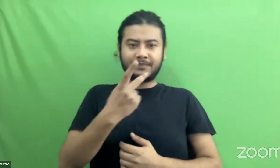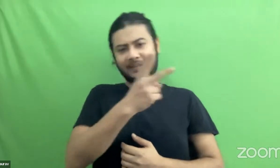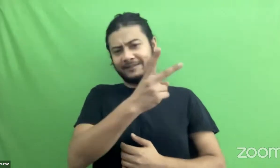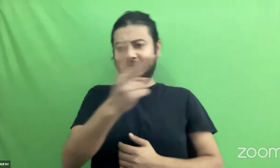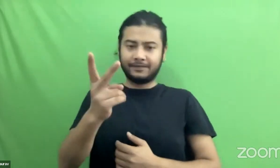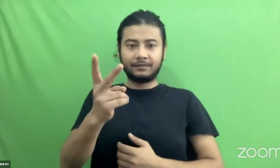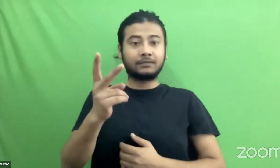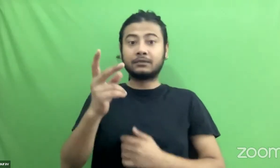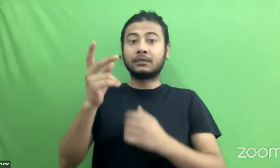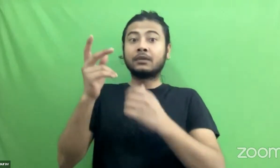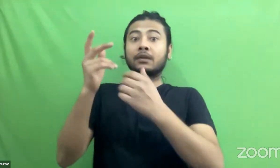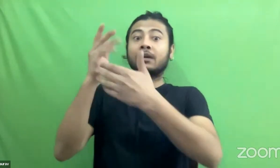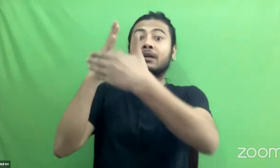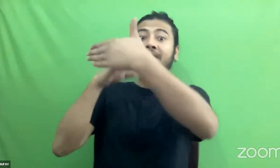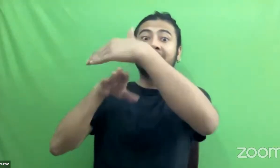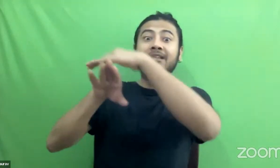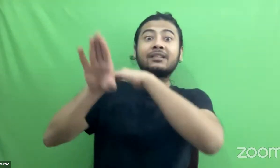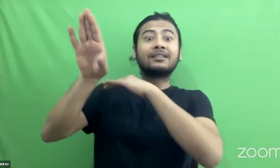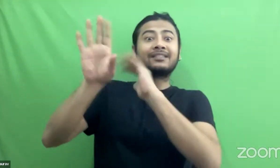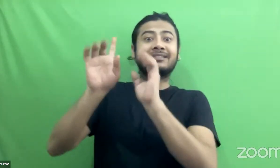In Krishna Loka, there is no male and female.